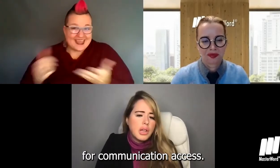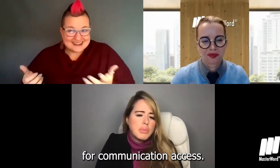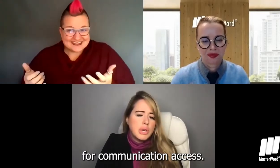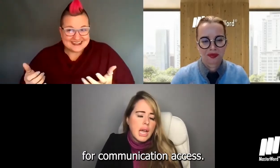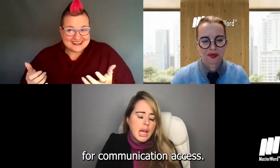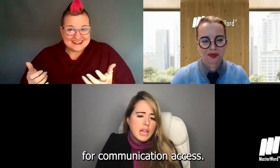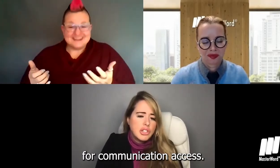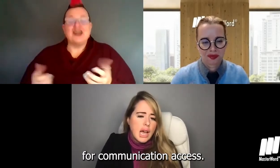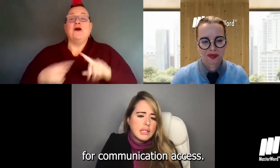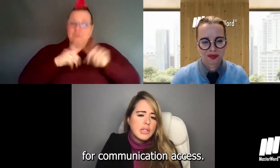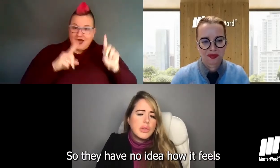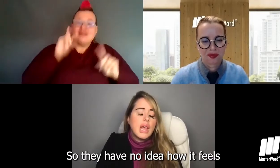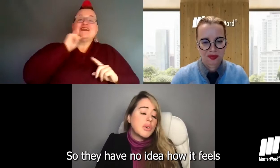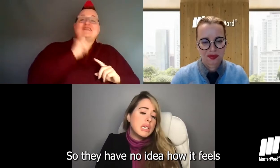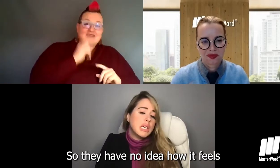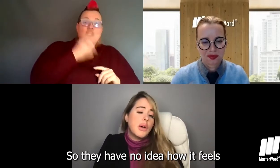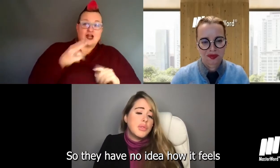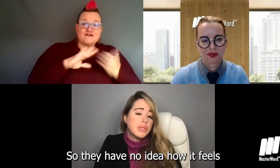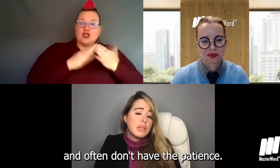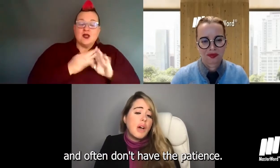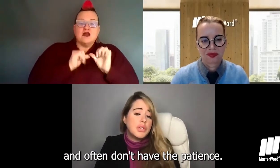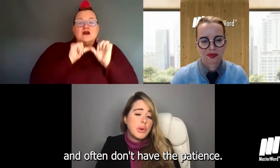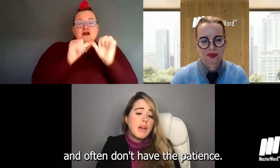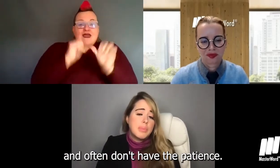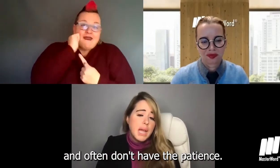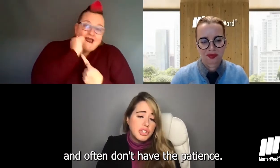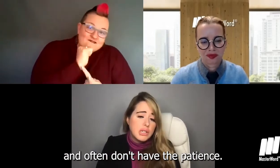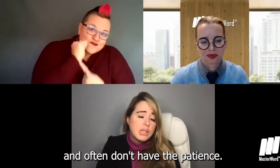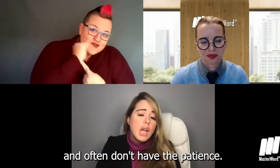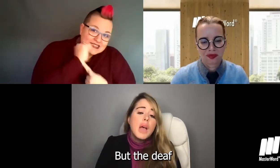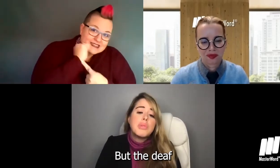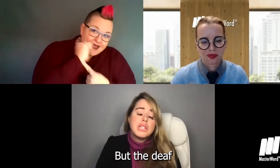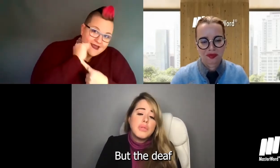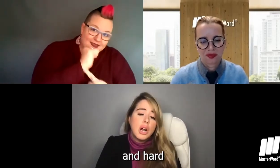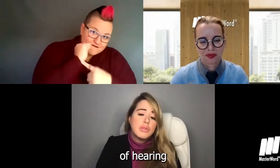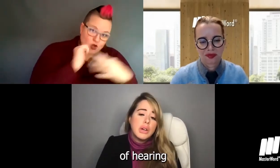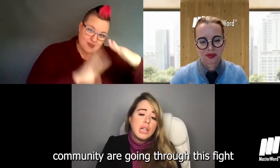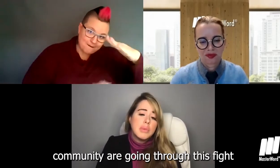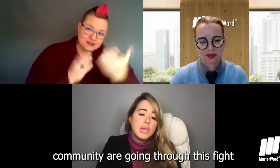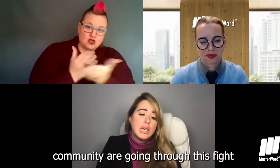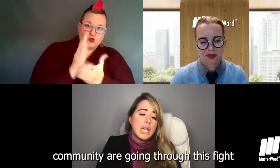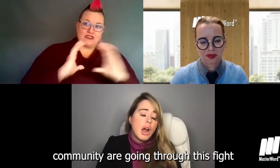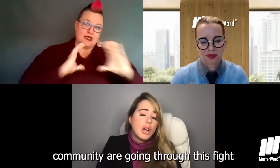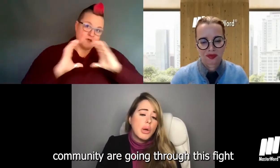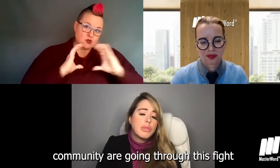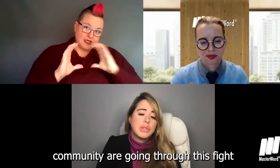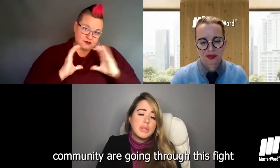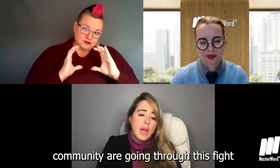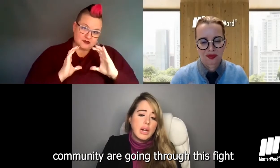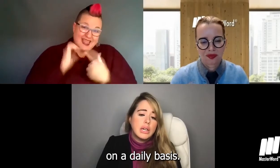communication access so they have no idea how it feels and often don't have the patience. But the deaf and hard of hearing community are going through this fight on